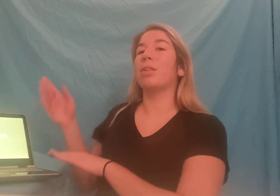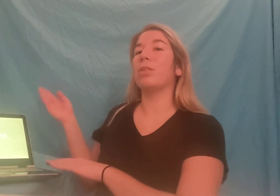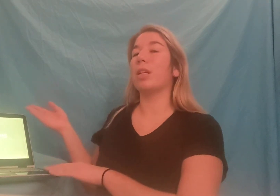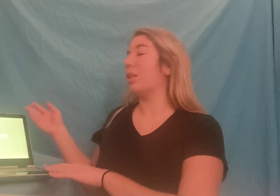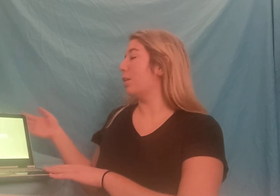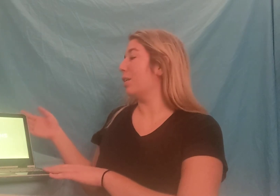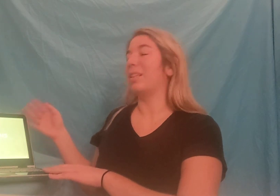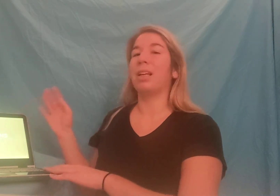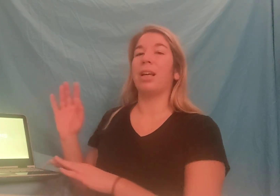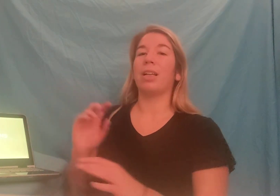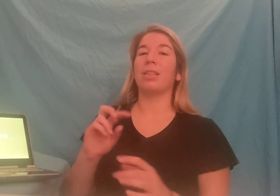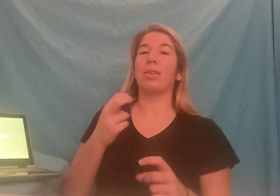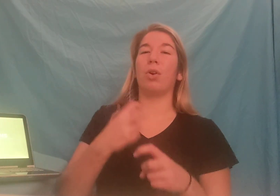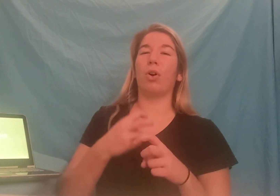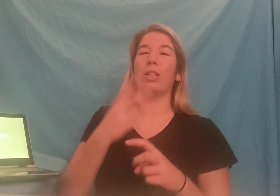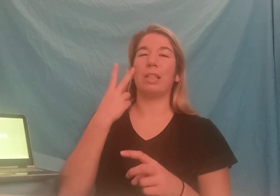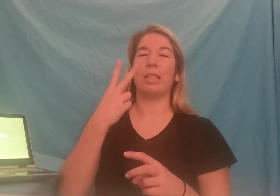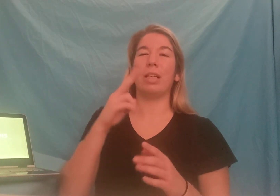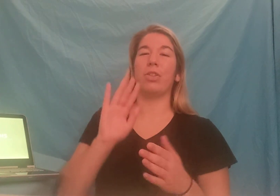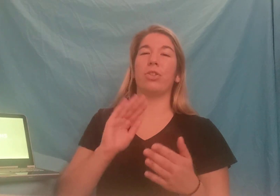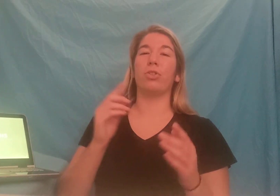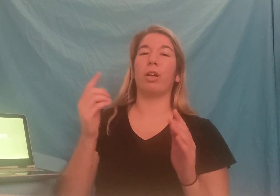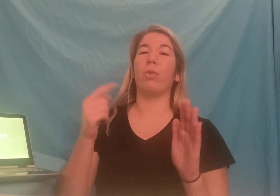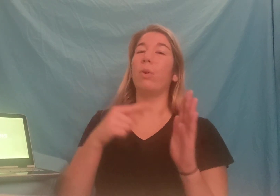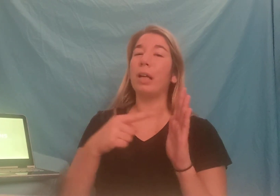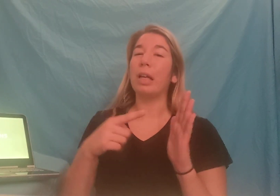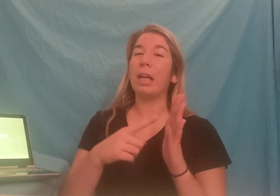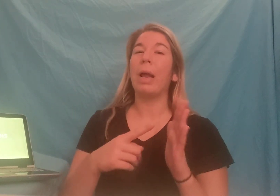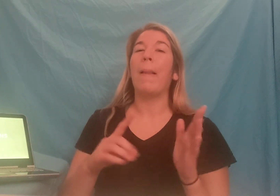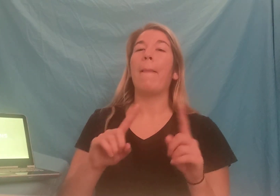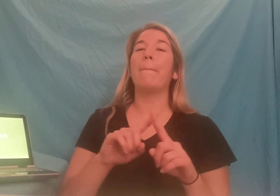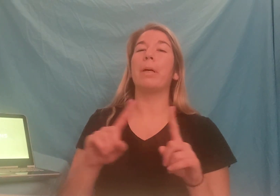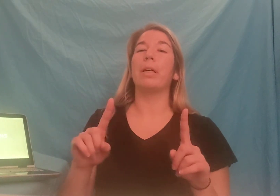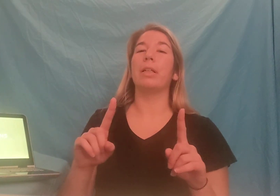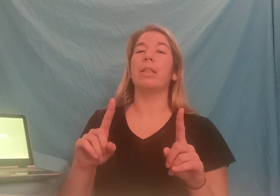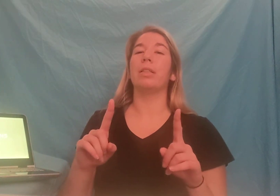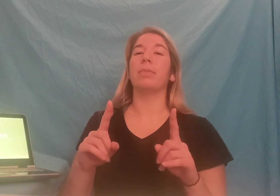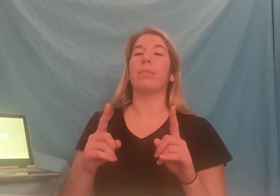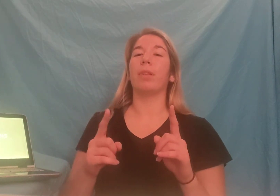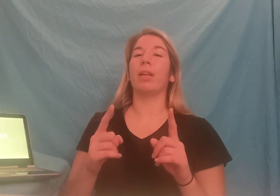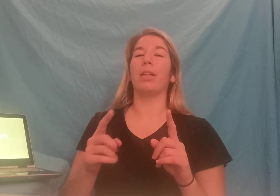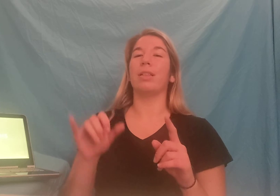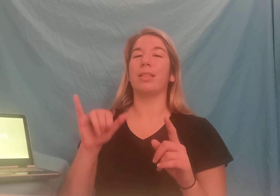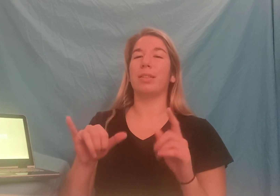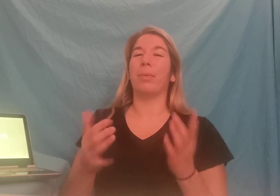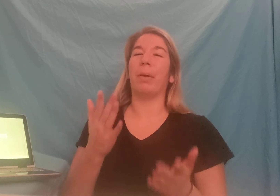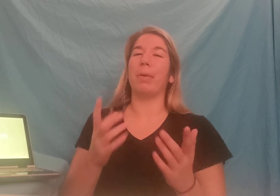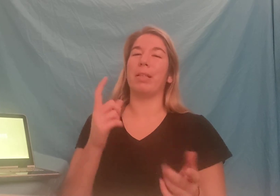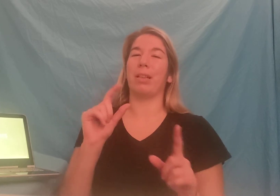tilted it. It's a little hard to see straight on, but it still maybe is a